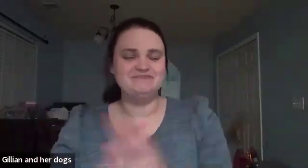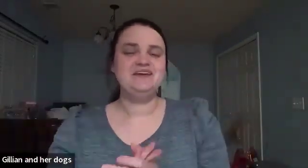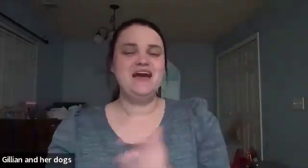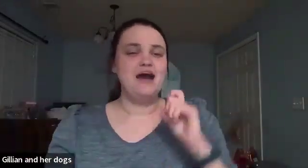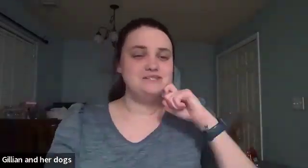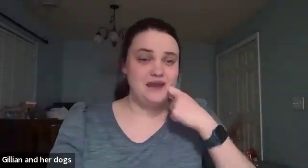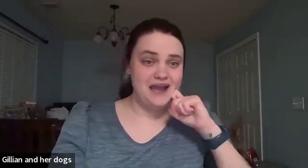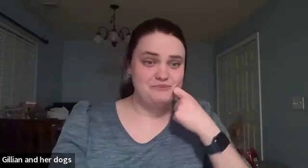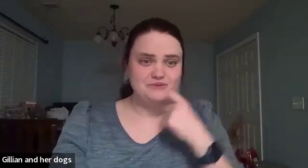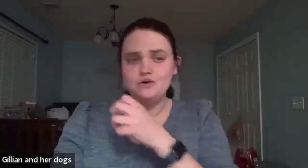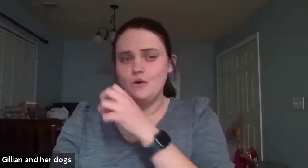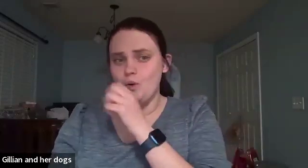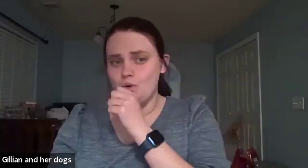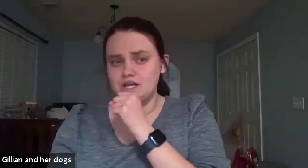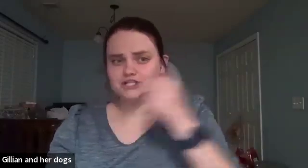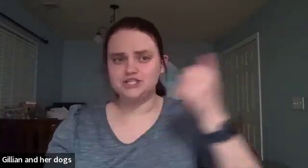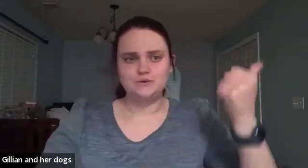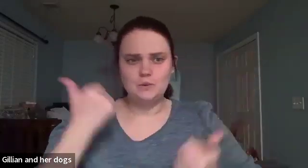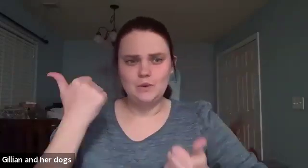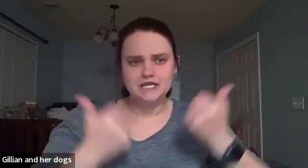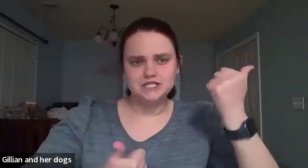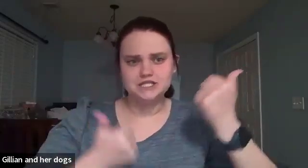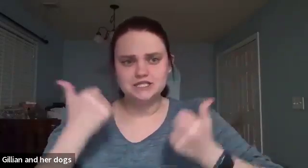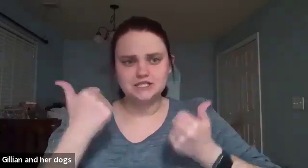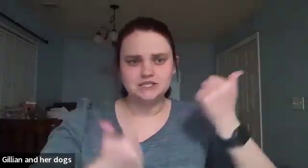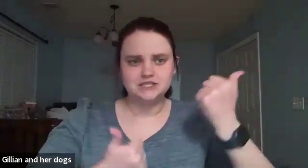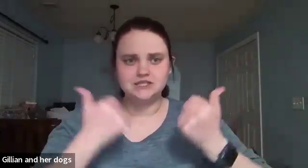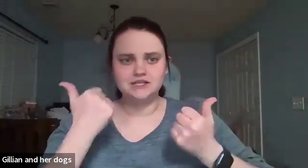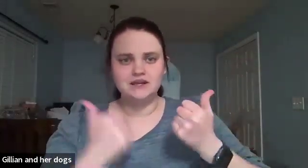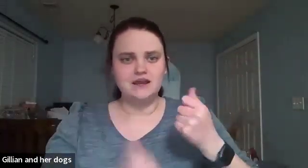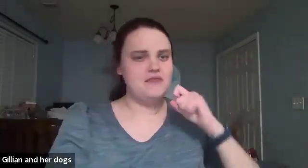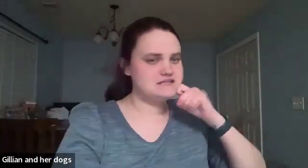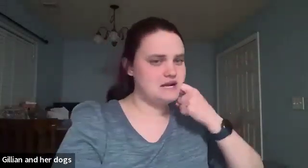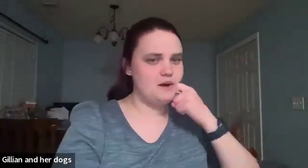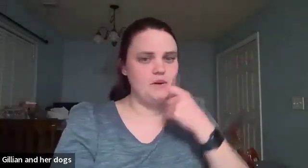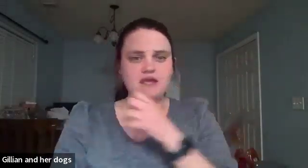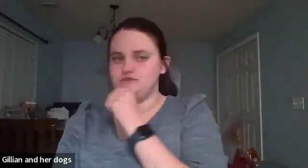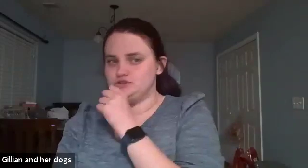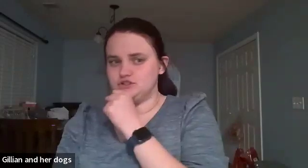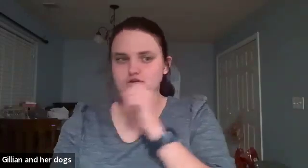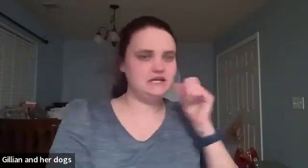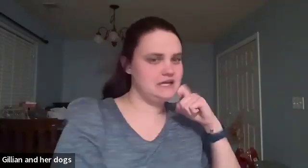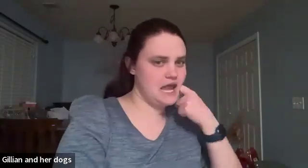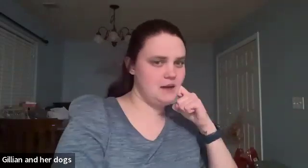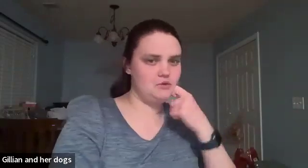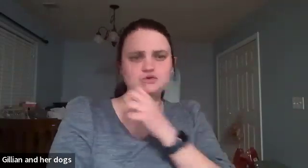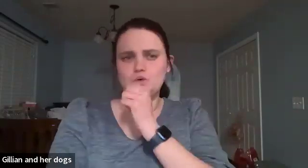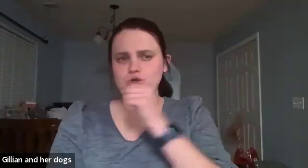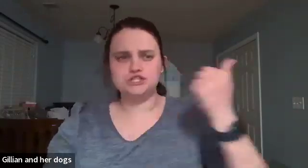here. I would do apples, orange, which. And that's kind of my way of turning it, apples,